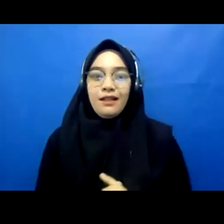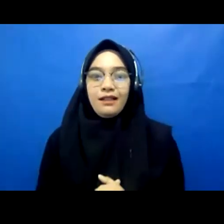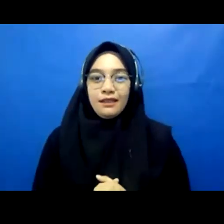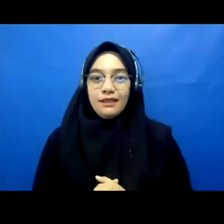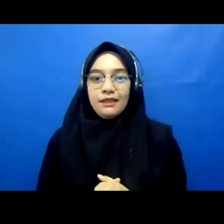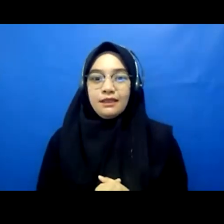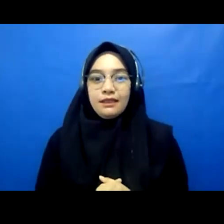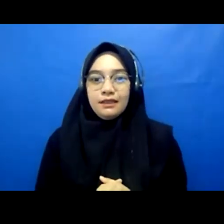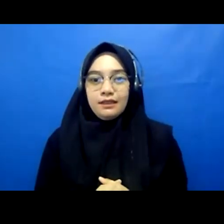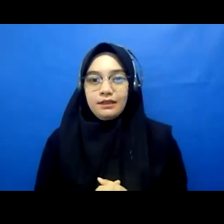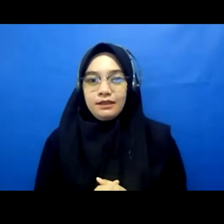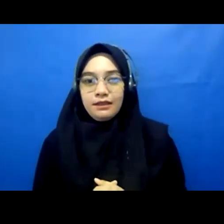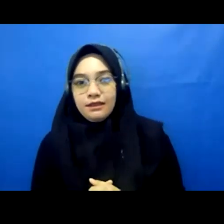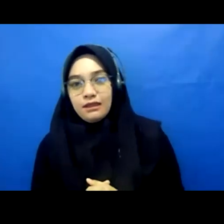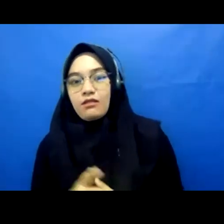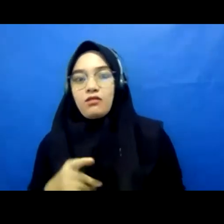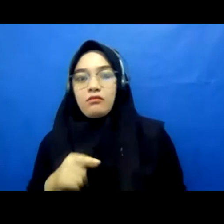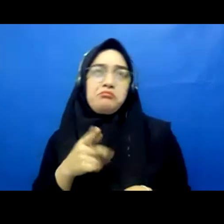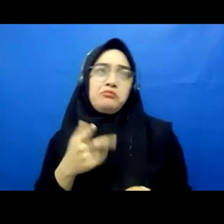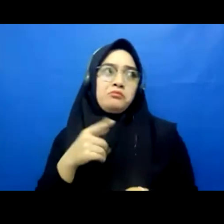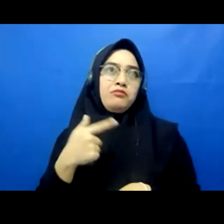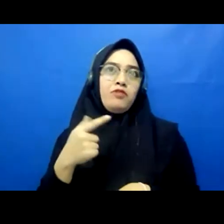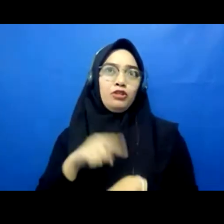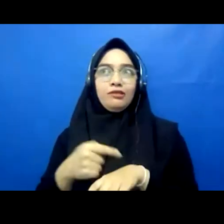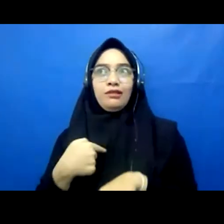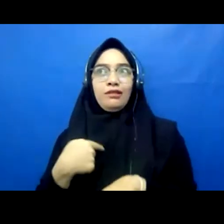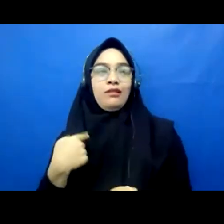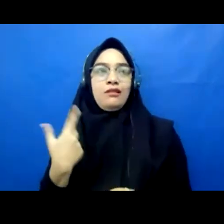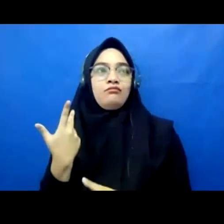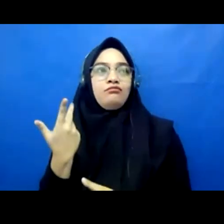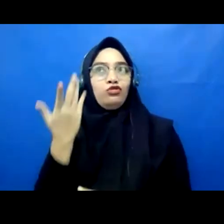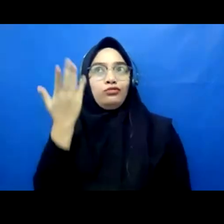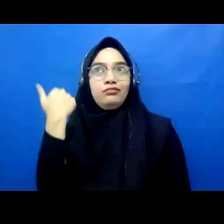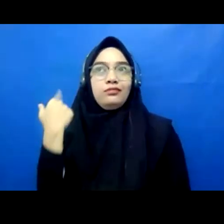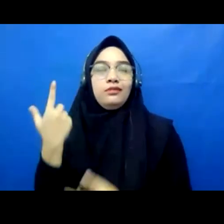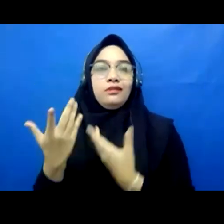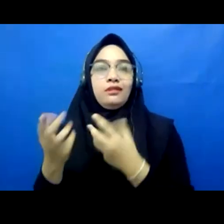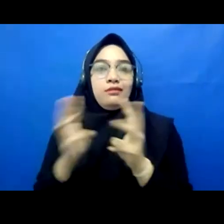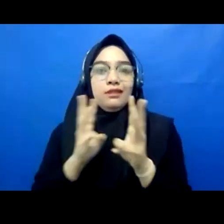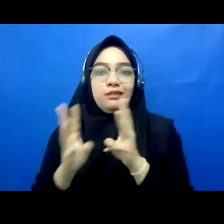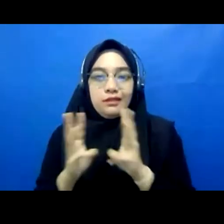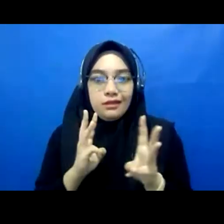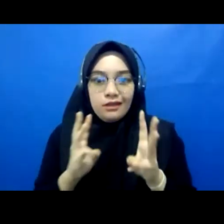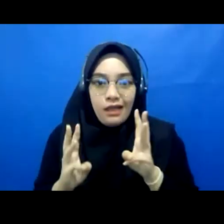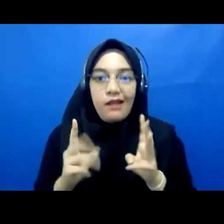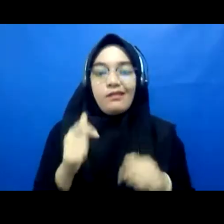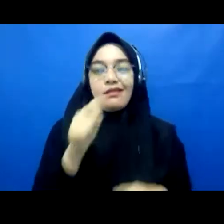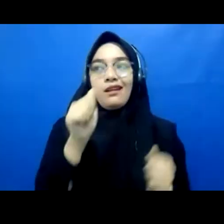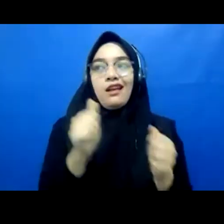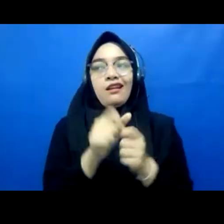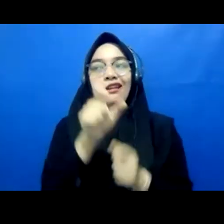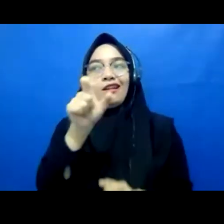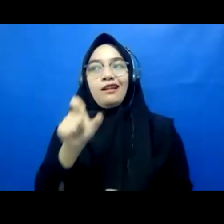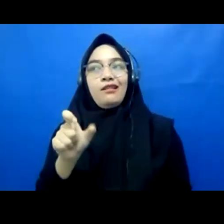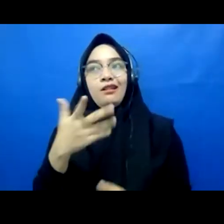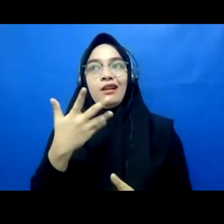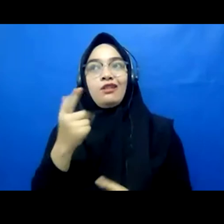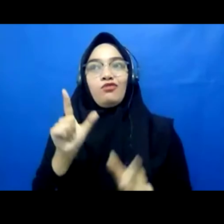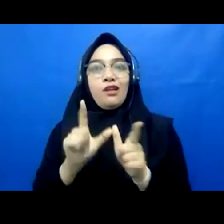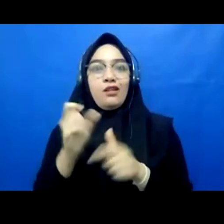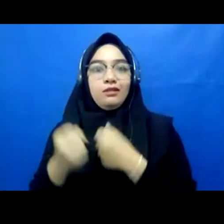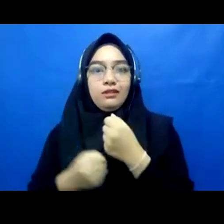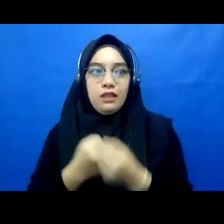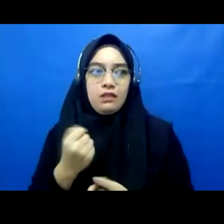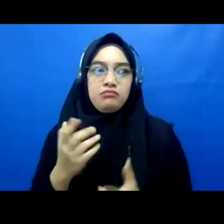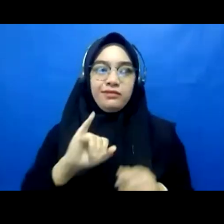our interviews with the social entrepreneurs on the call today, as well as a number of others. So many of